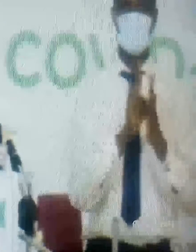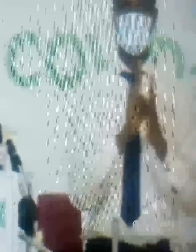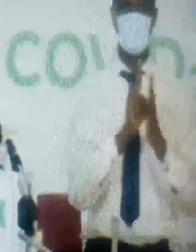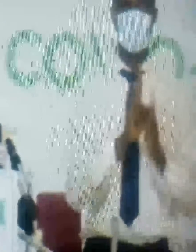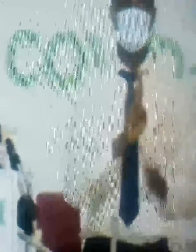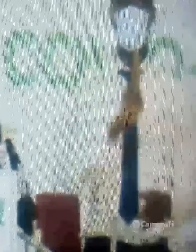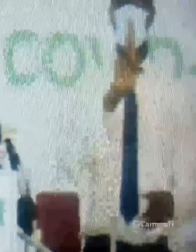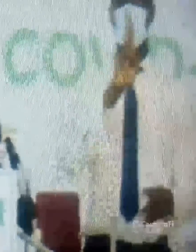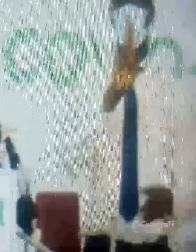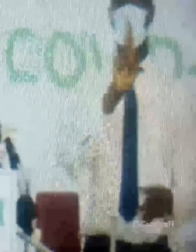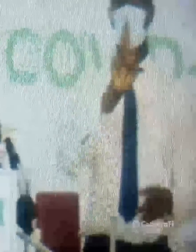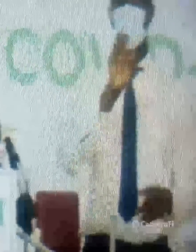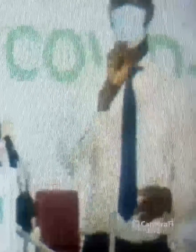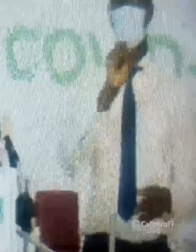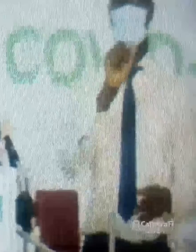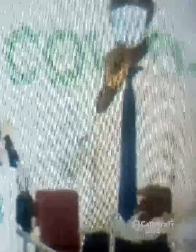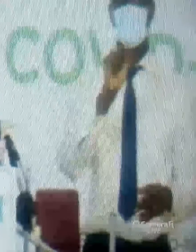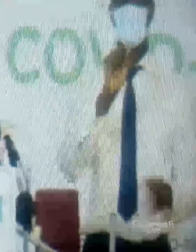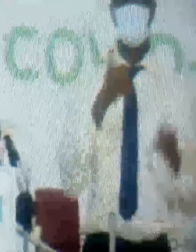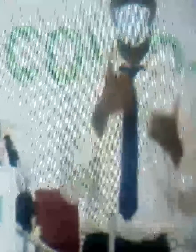USA reported